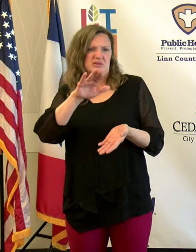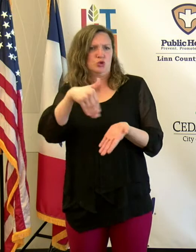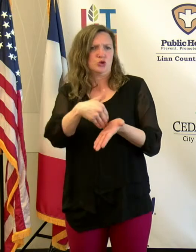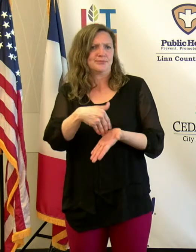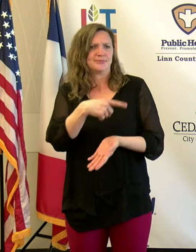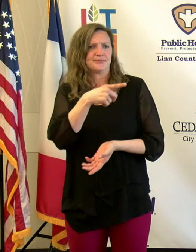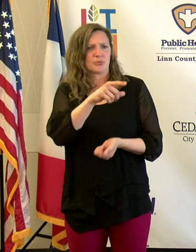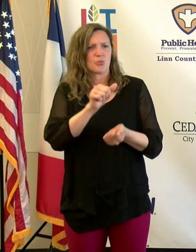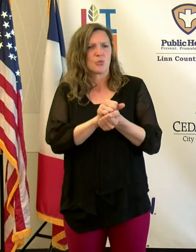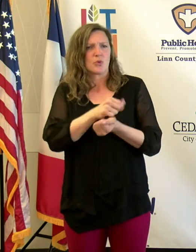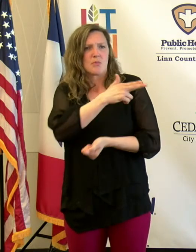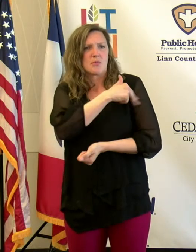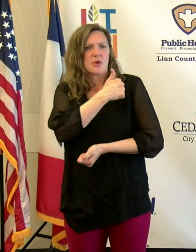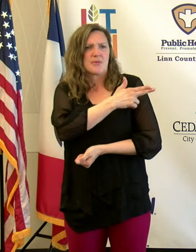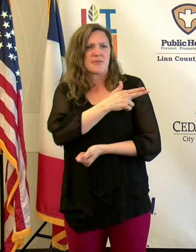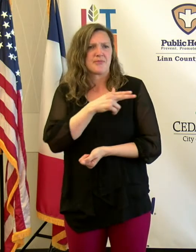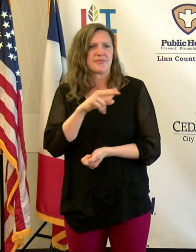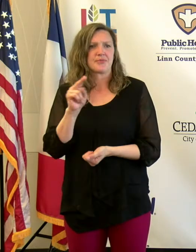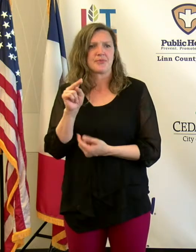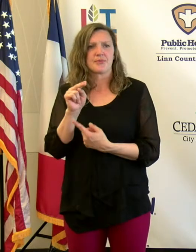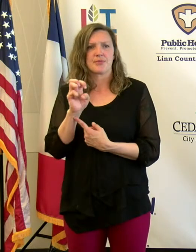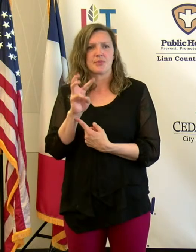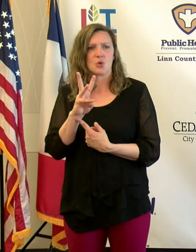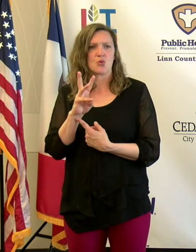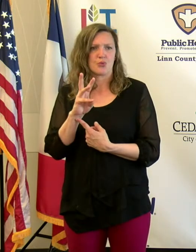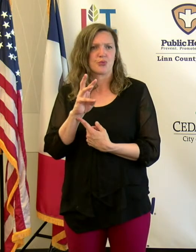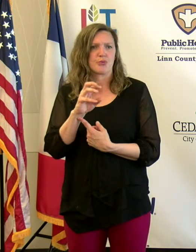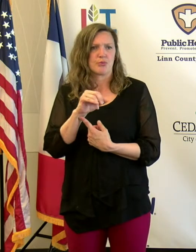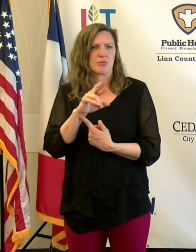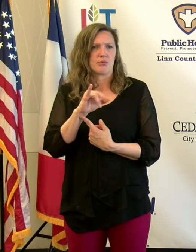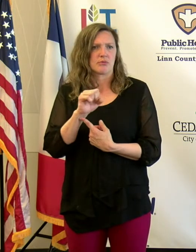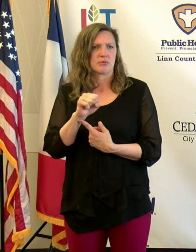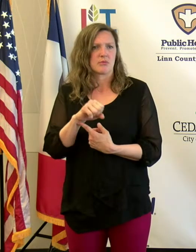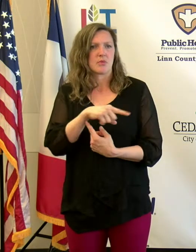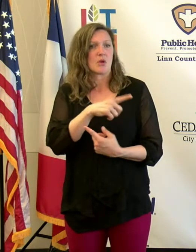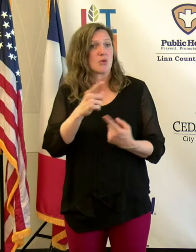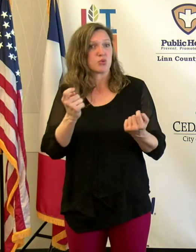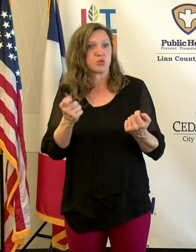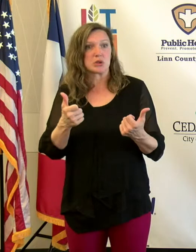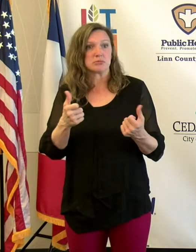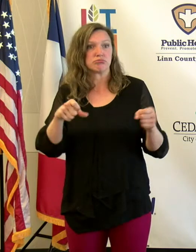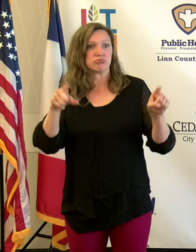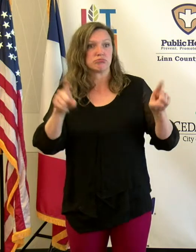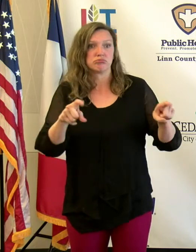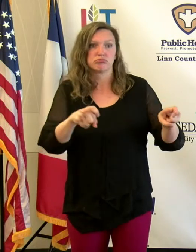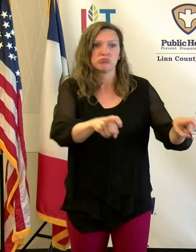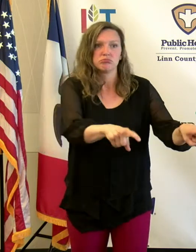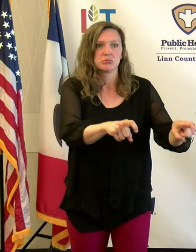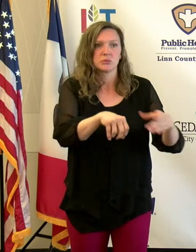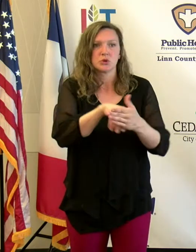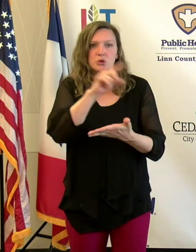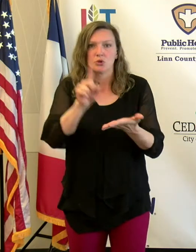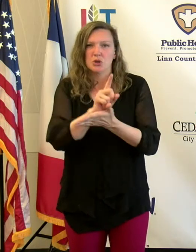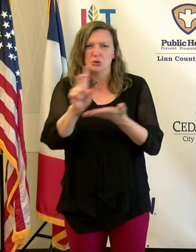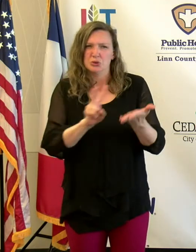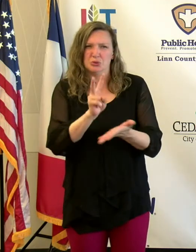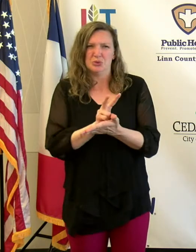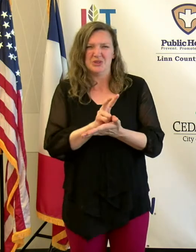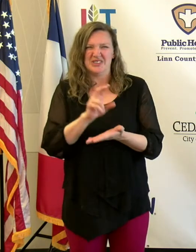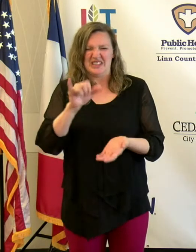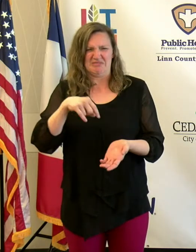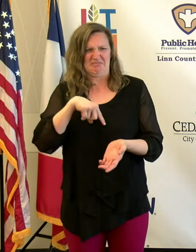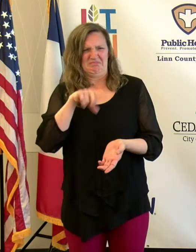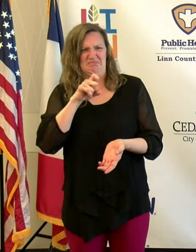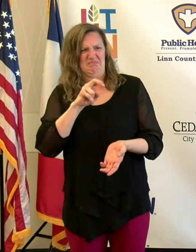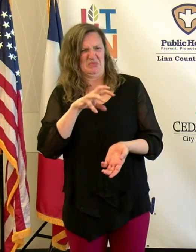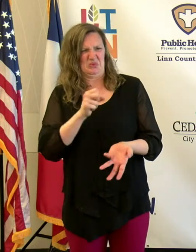could give results in just a handful of minutes as opposed to several hours and maybe days in some cases that we look at here. Are those tests